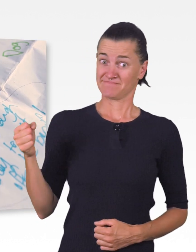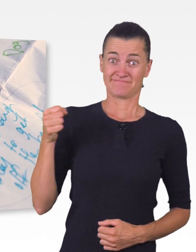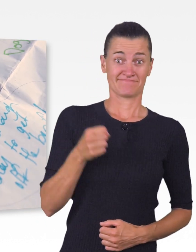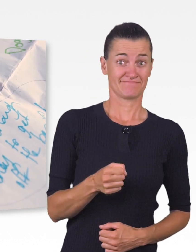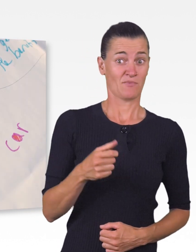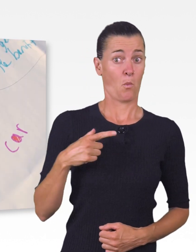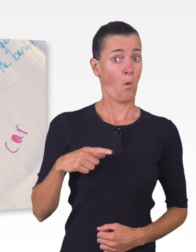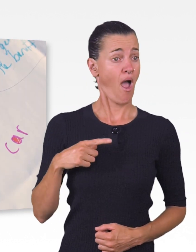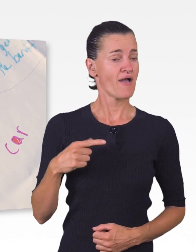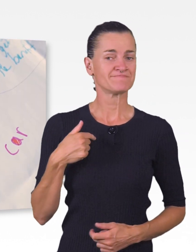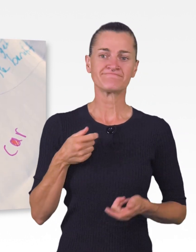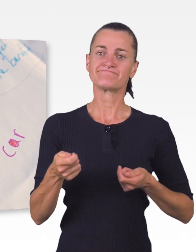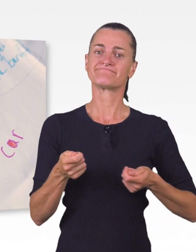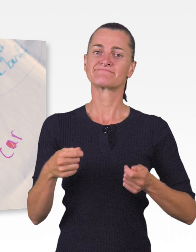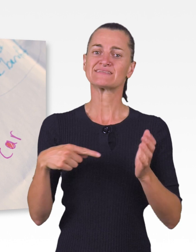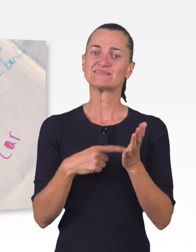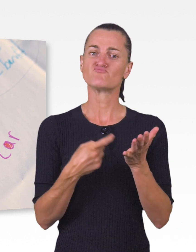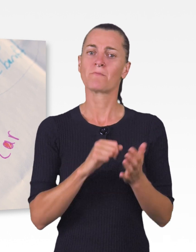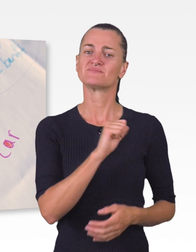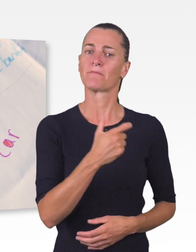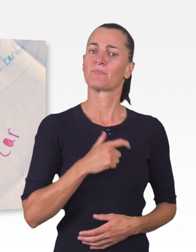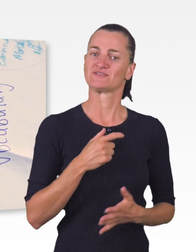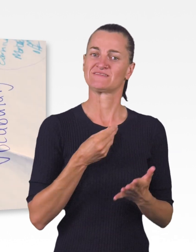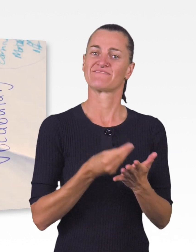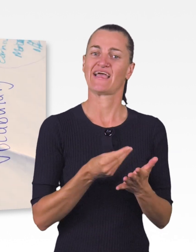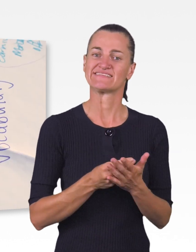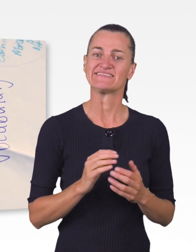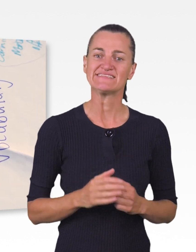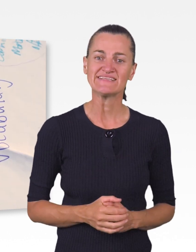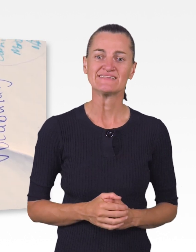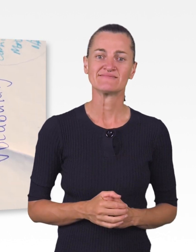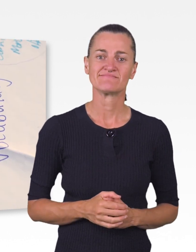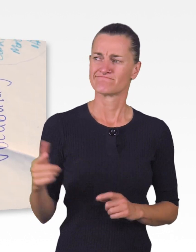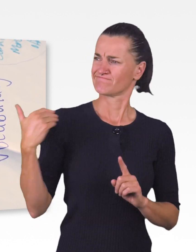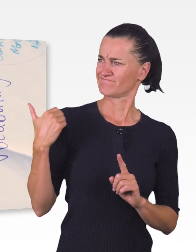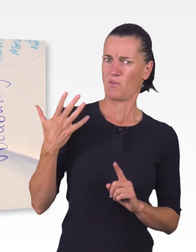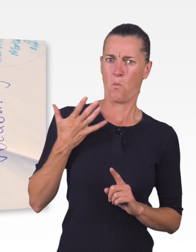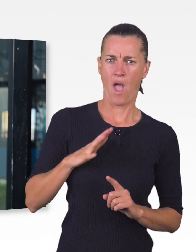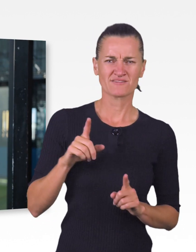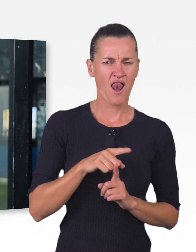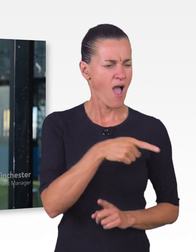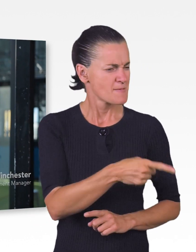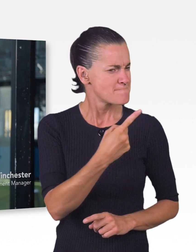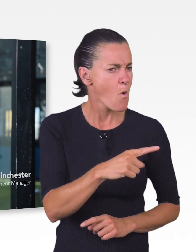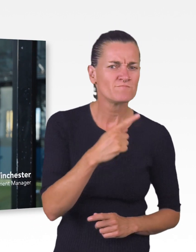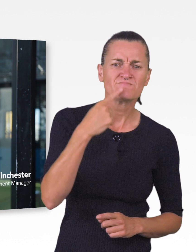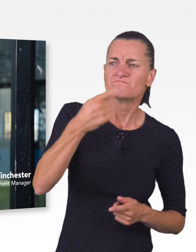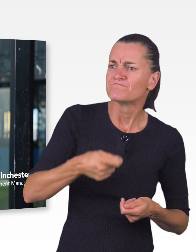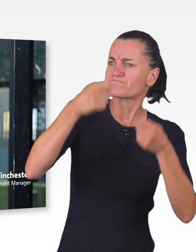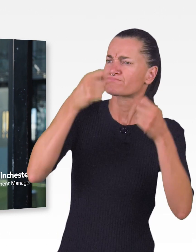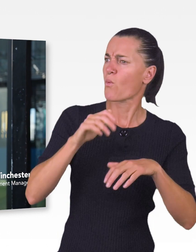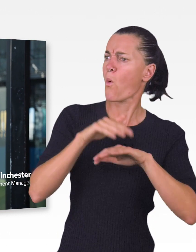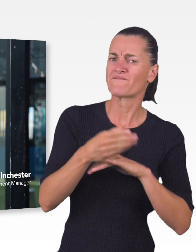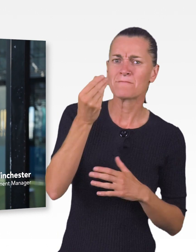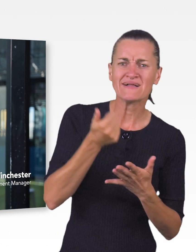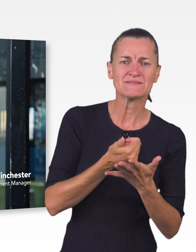manager? I was brought on board to help sort of manage T's personalised funding. Lisa wanted T to